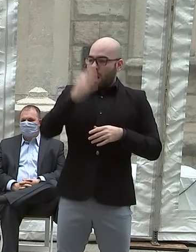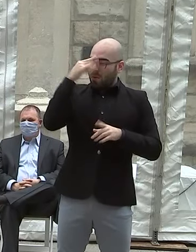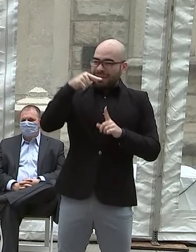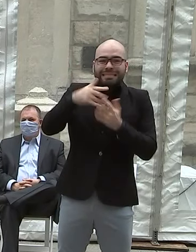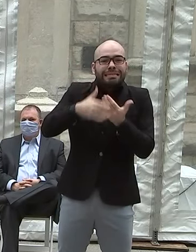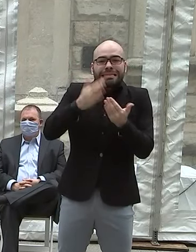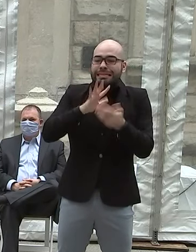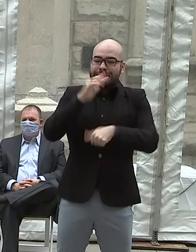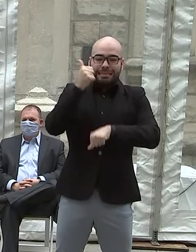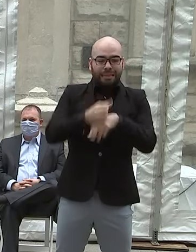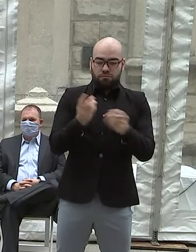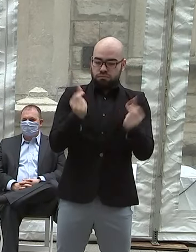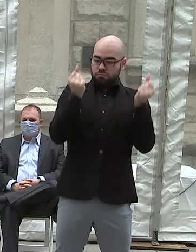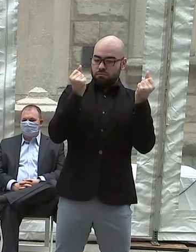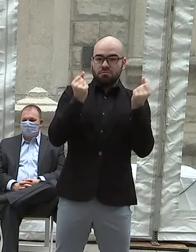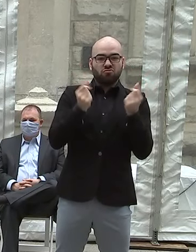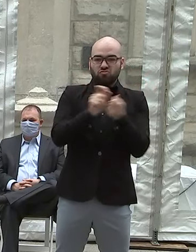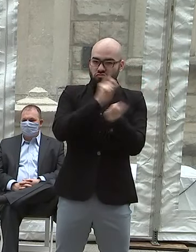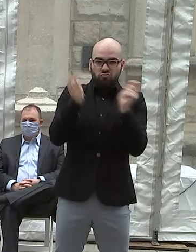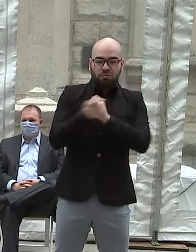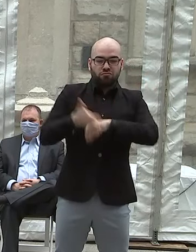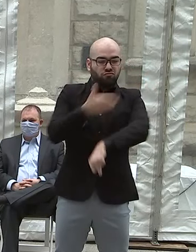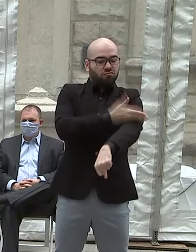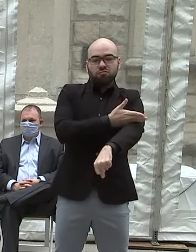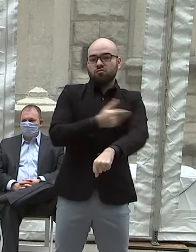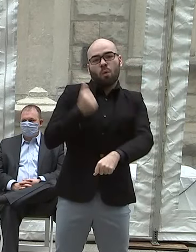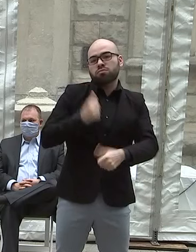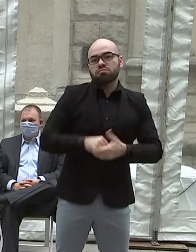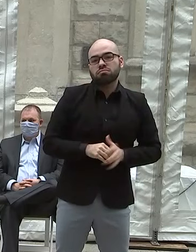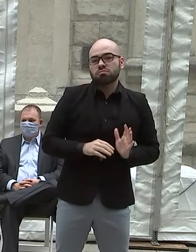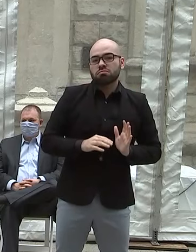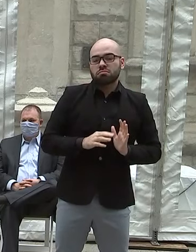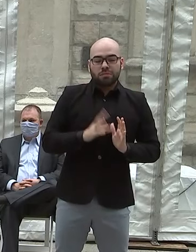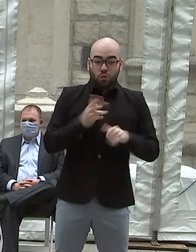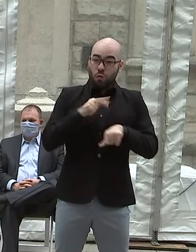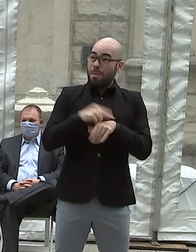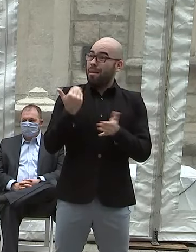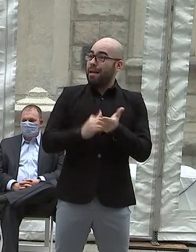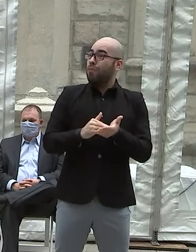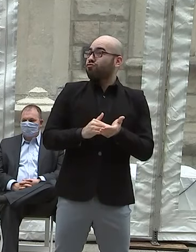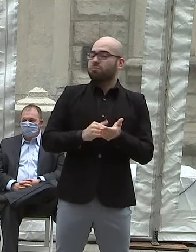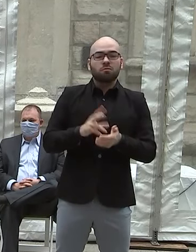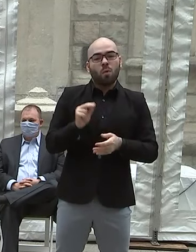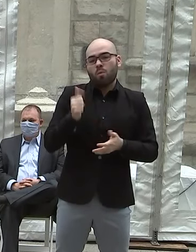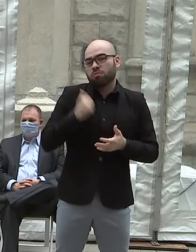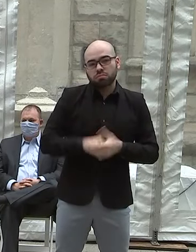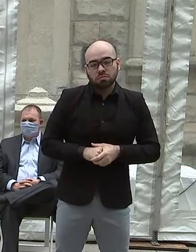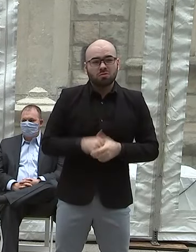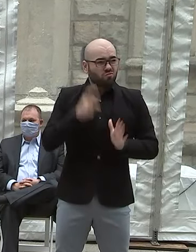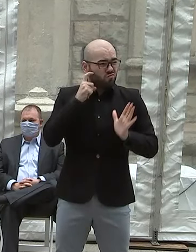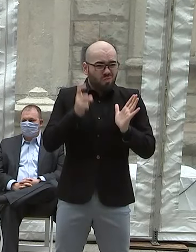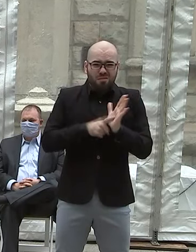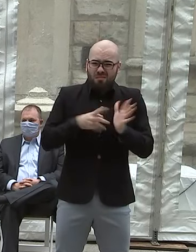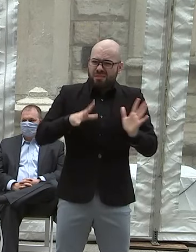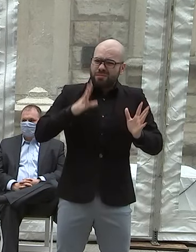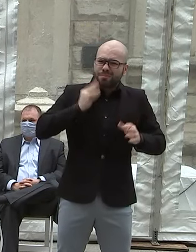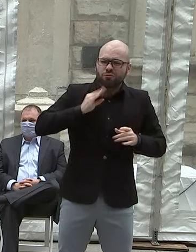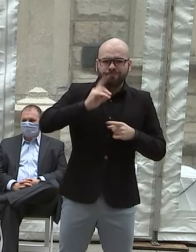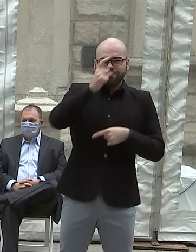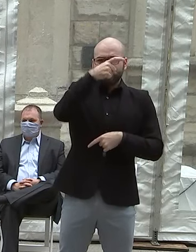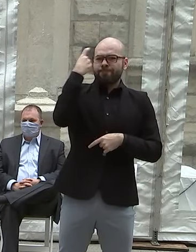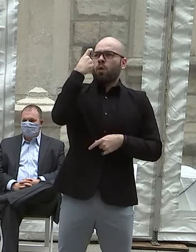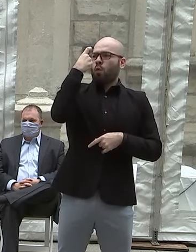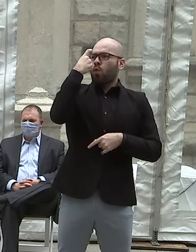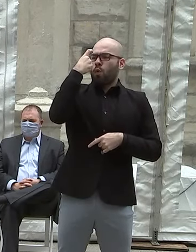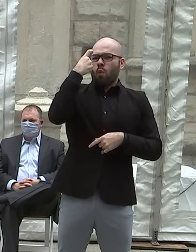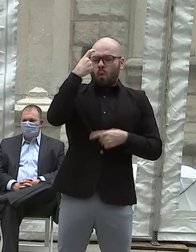asking everybody to go back to normal. We will need to recognize the trauma the city has faced. We know that when a traumatic event